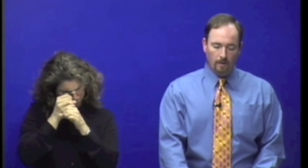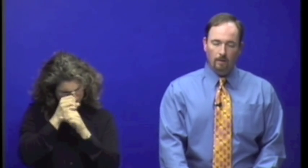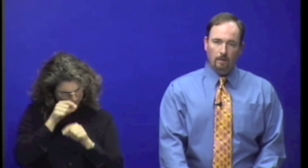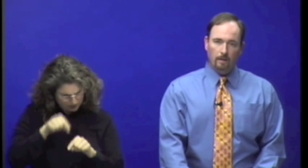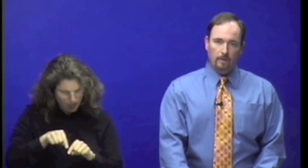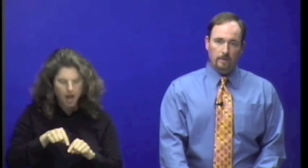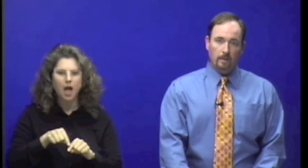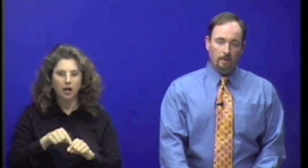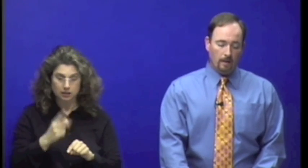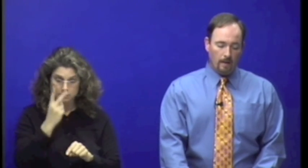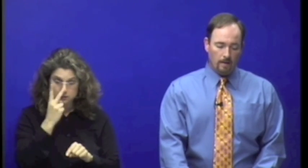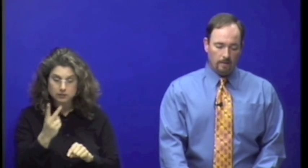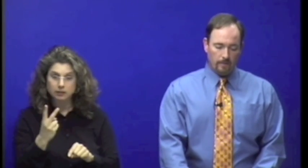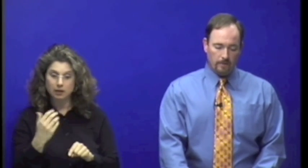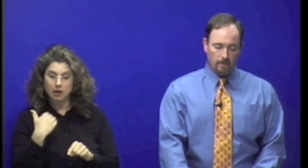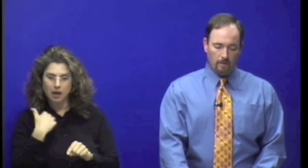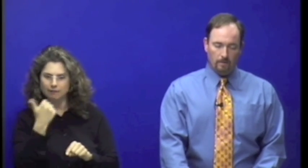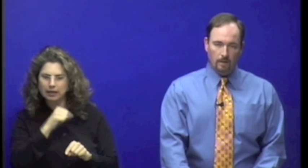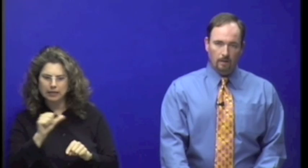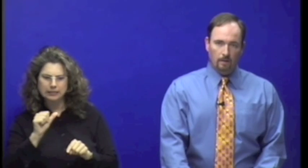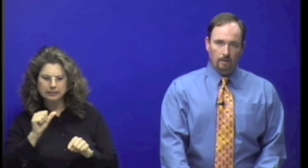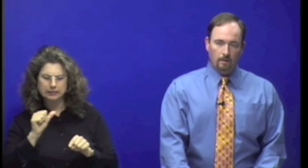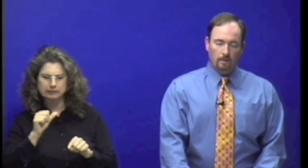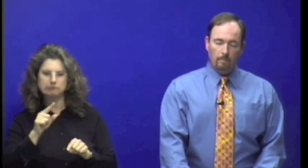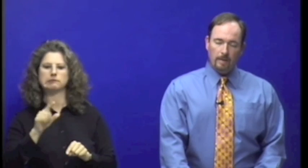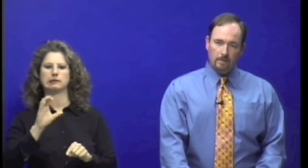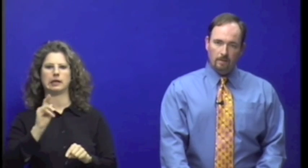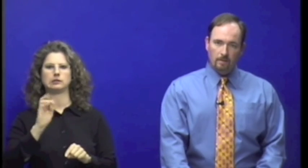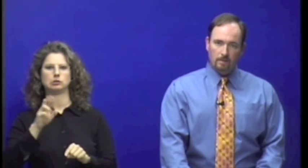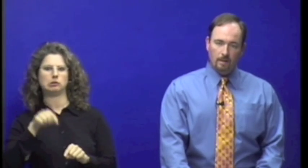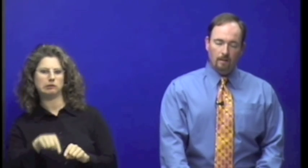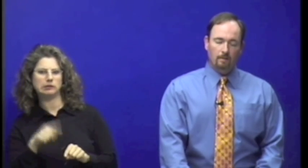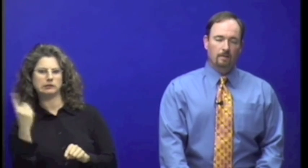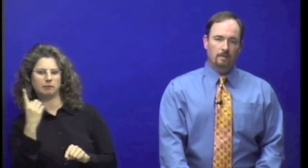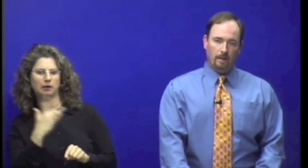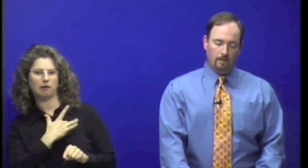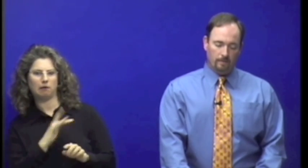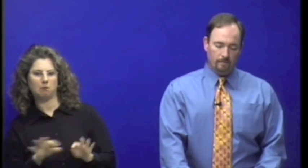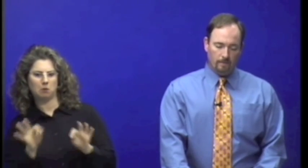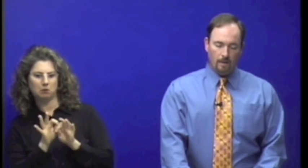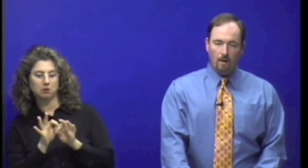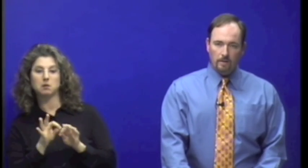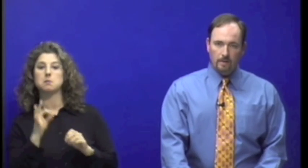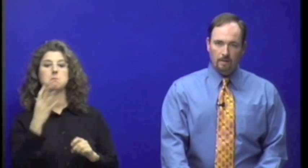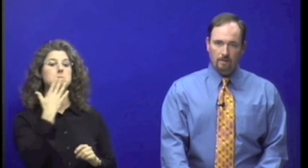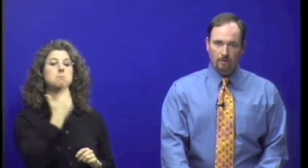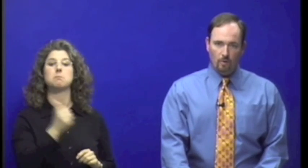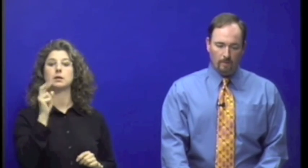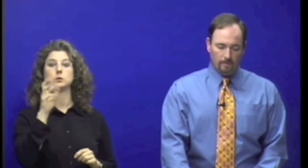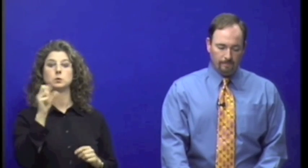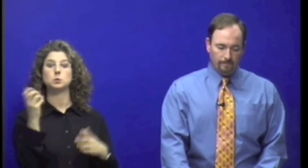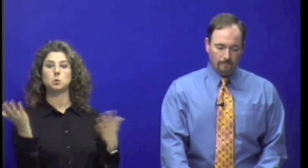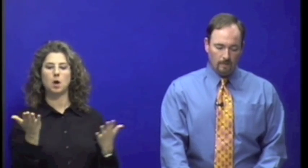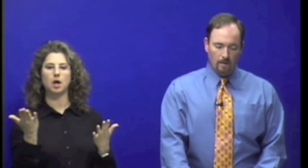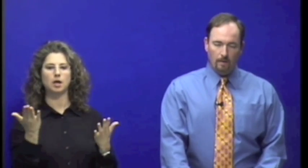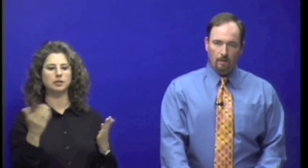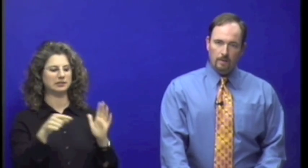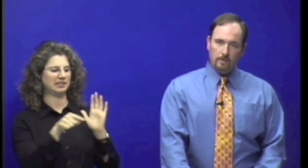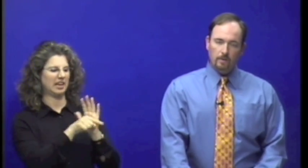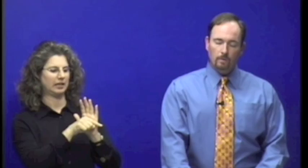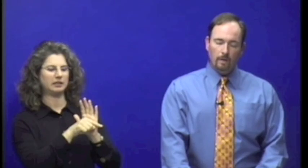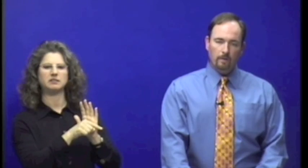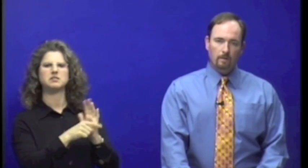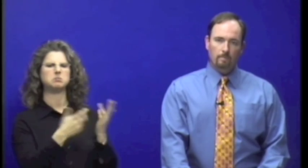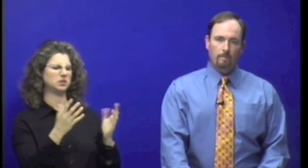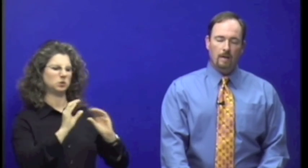determine if there's any areas of concern. The best news is that it's negative and all cells look normal. There are